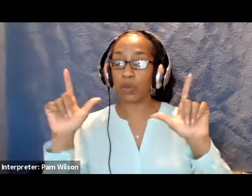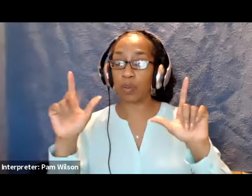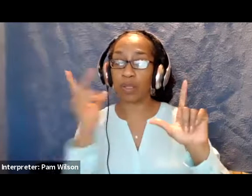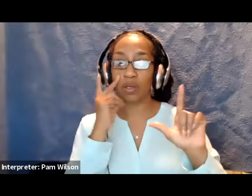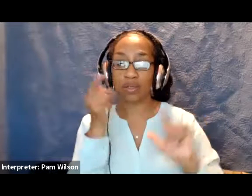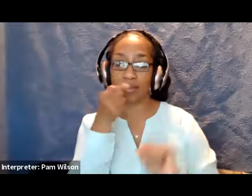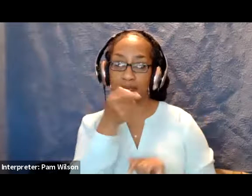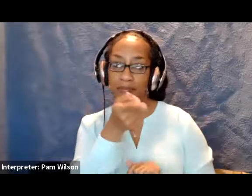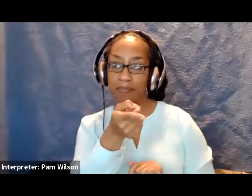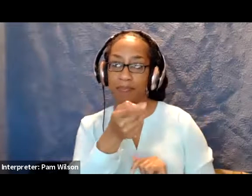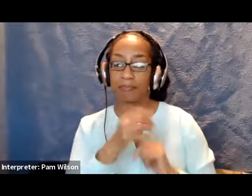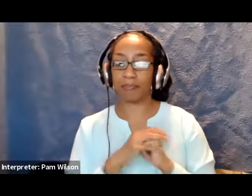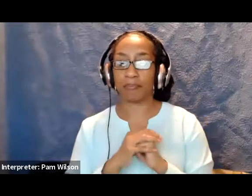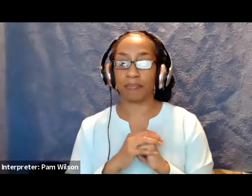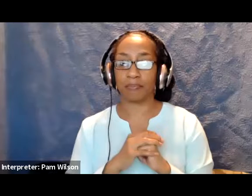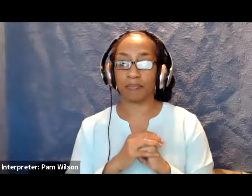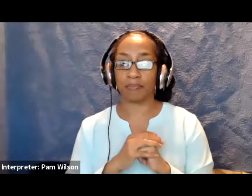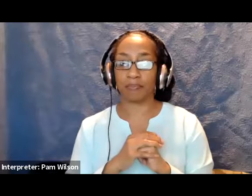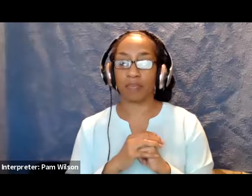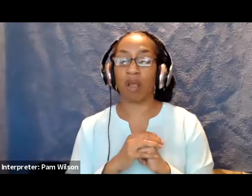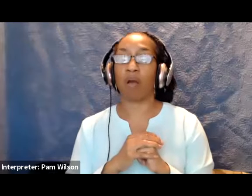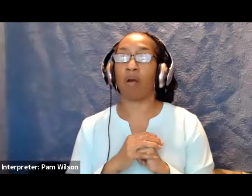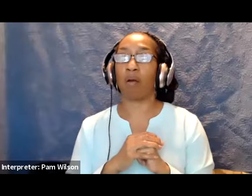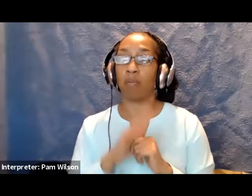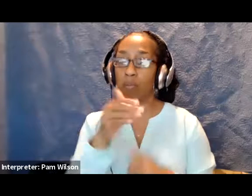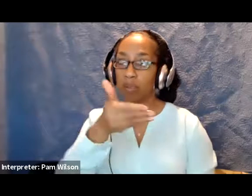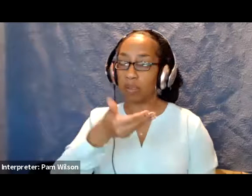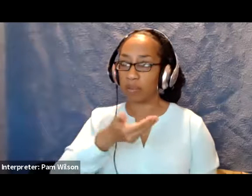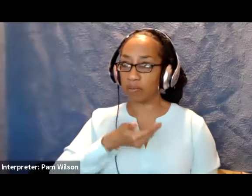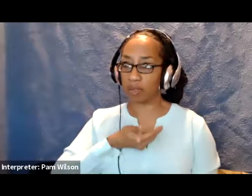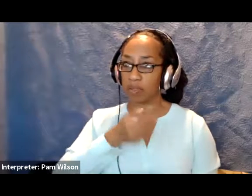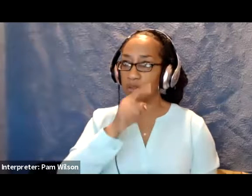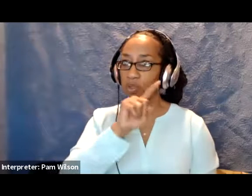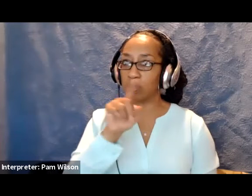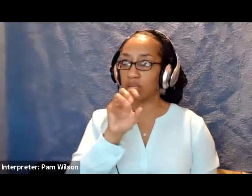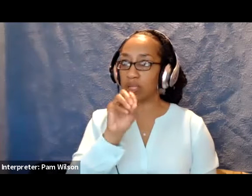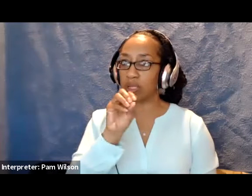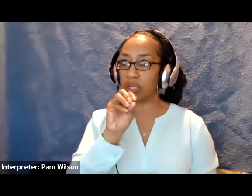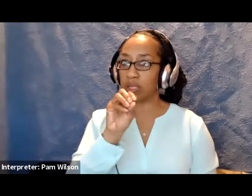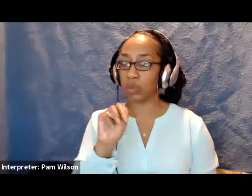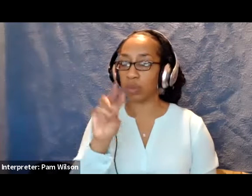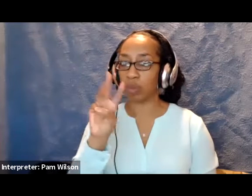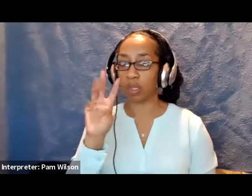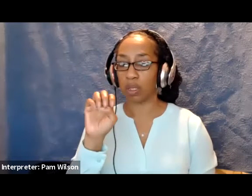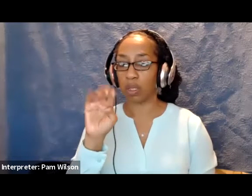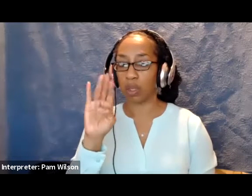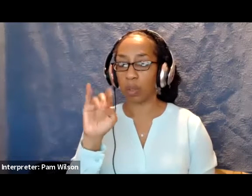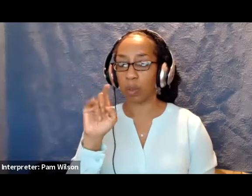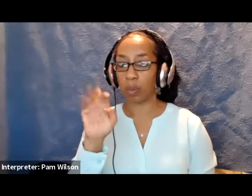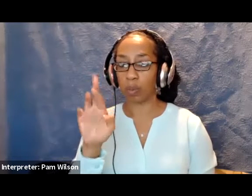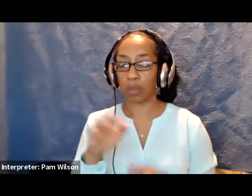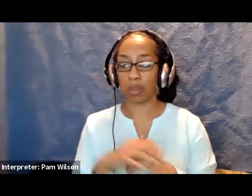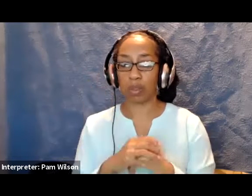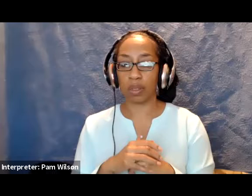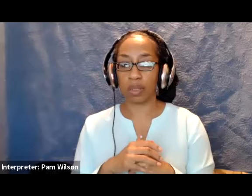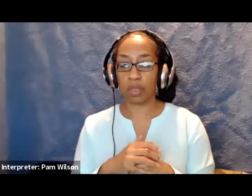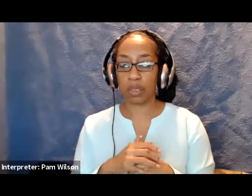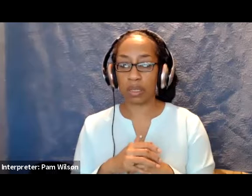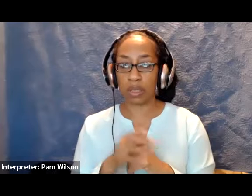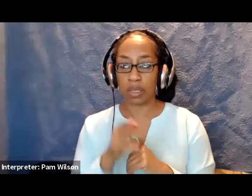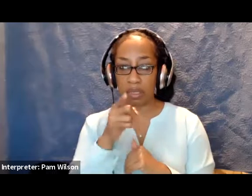going to say, you've been invited to a Zoom webinar. Now, this is one where there's going to be multiple